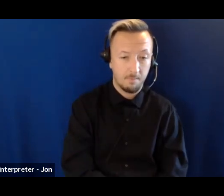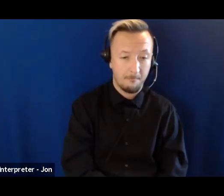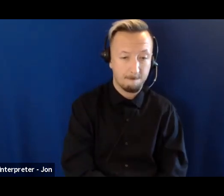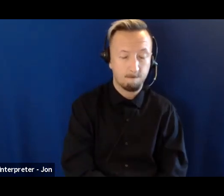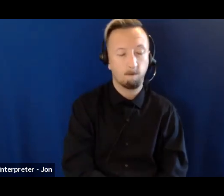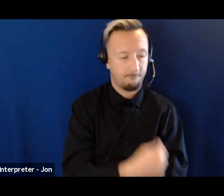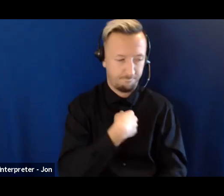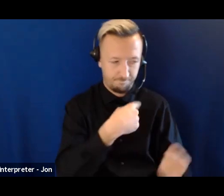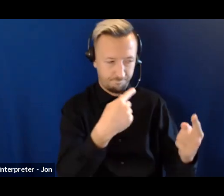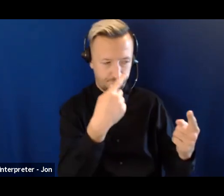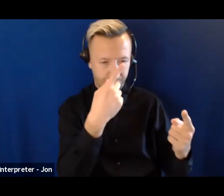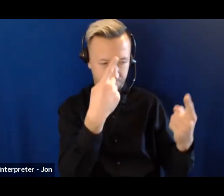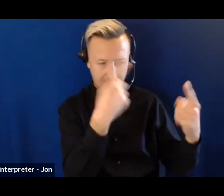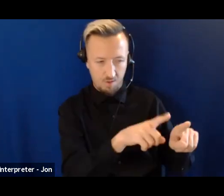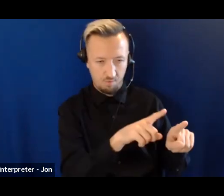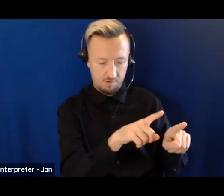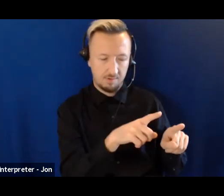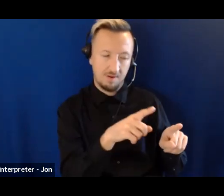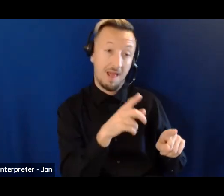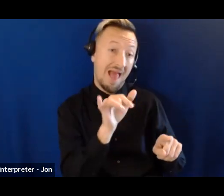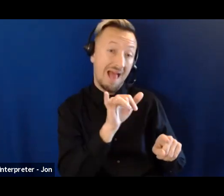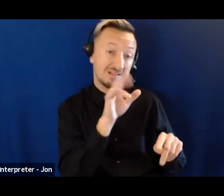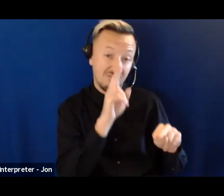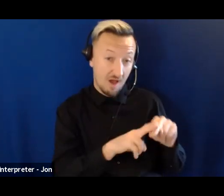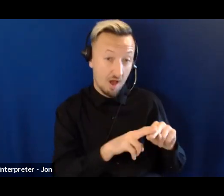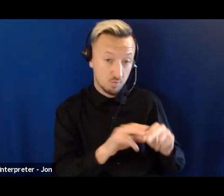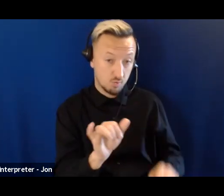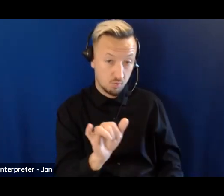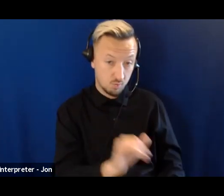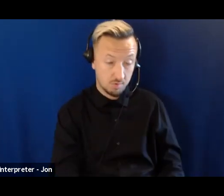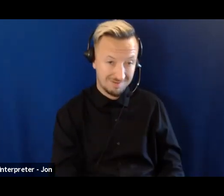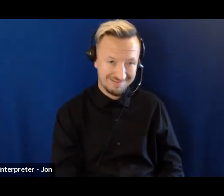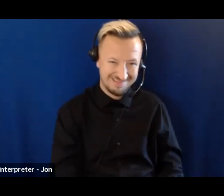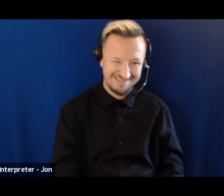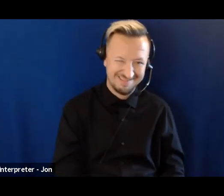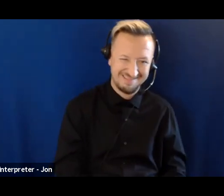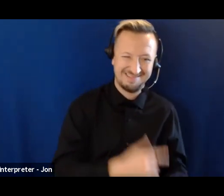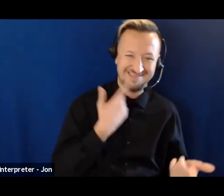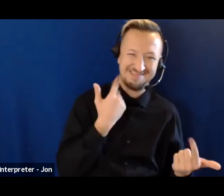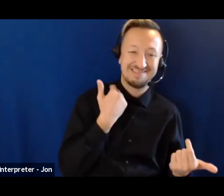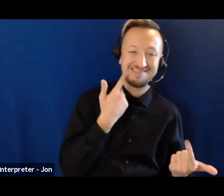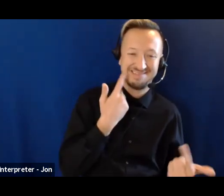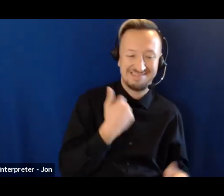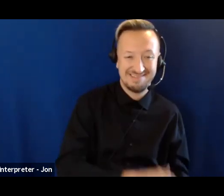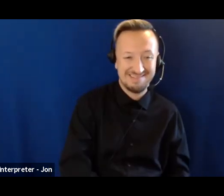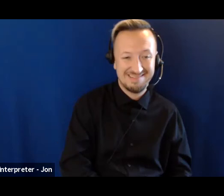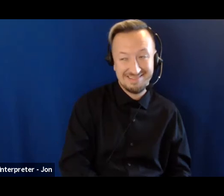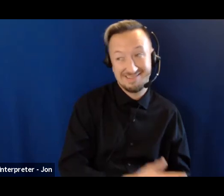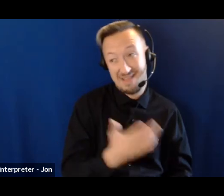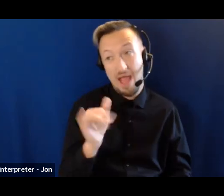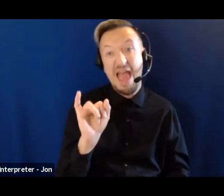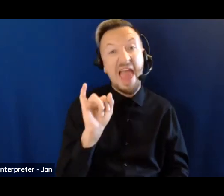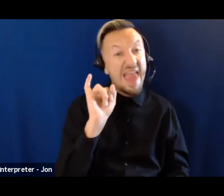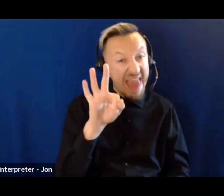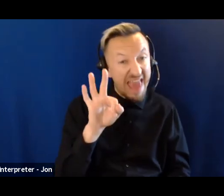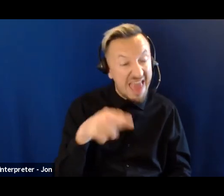I agree, and I think it'll be fun too. So if people talk,